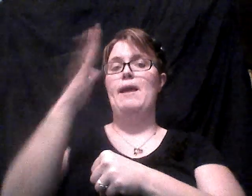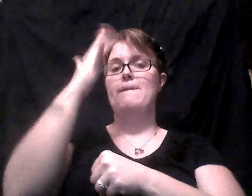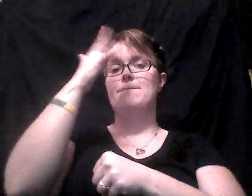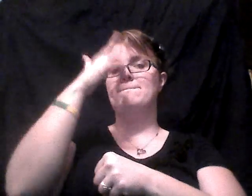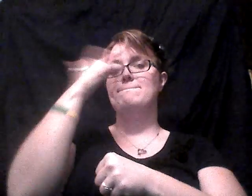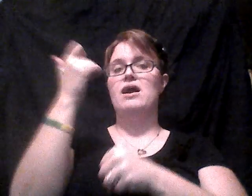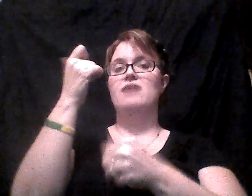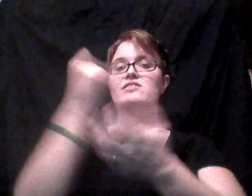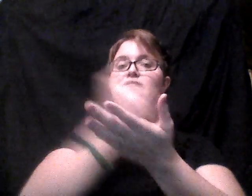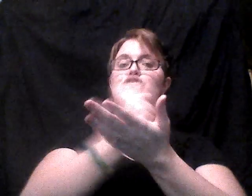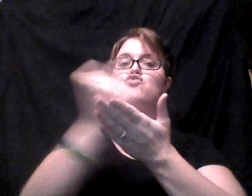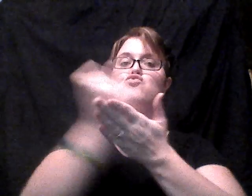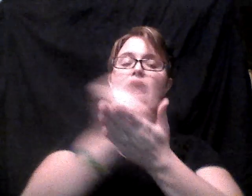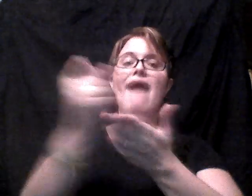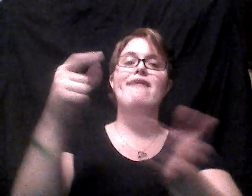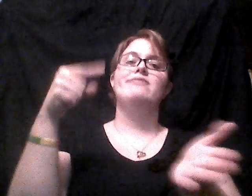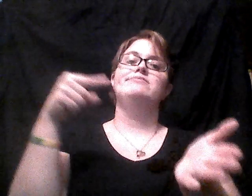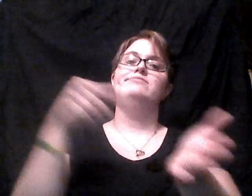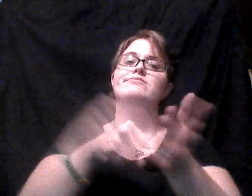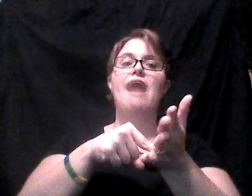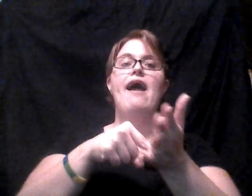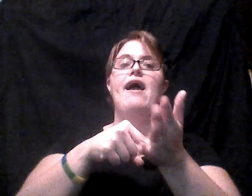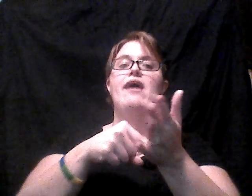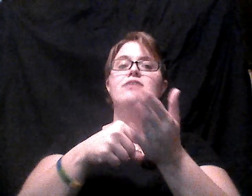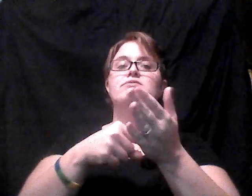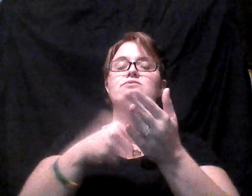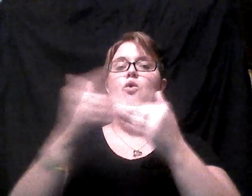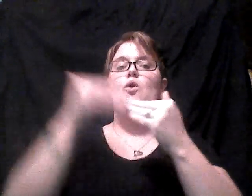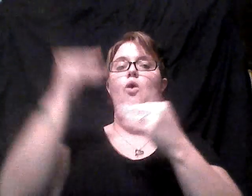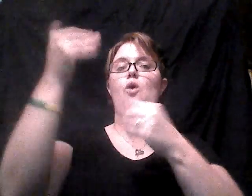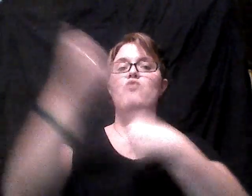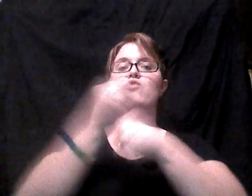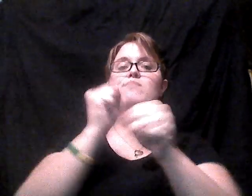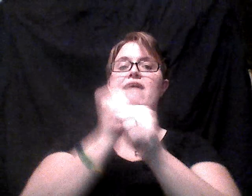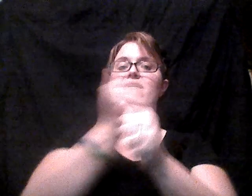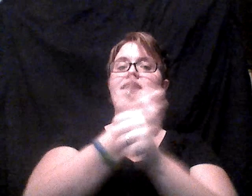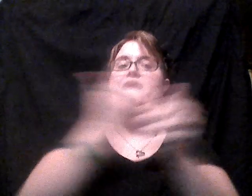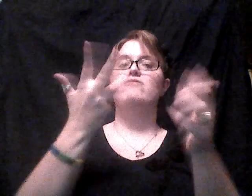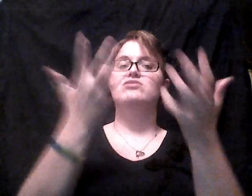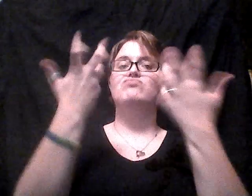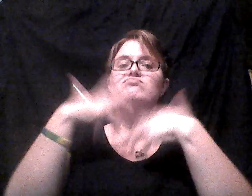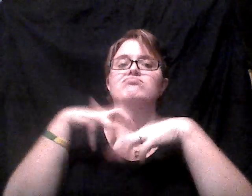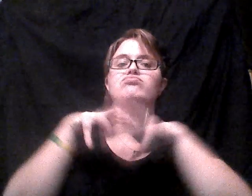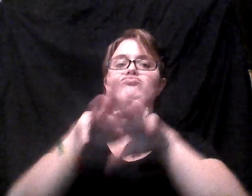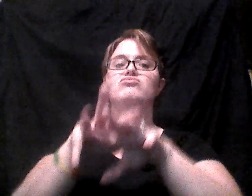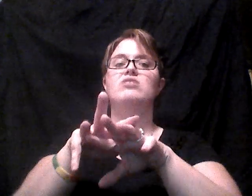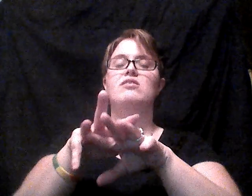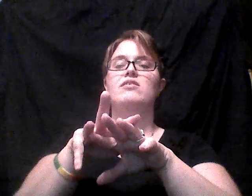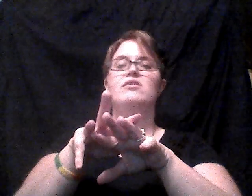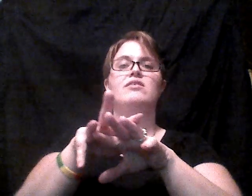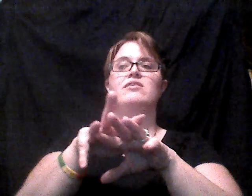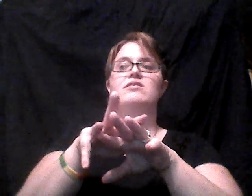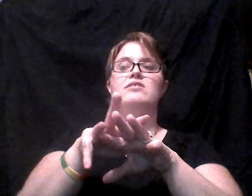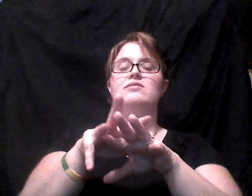and the overproduction and kind of all of it culminating into kind of like, one day you rip the red curtain back and there's